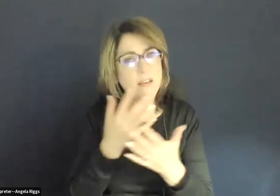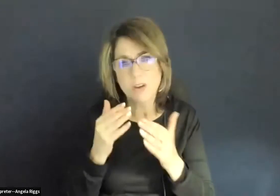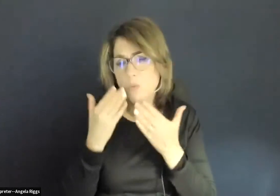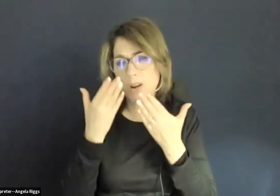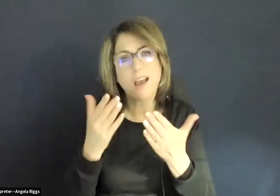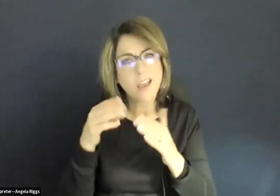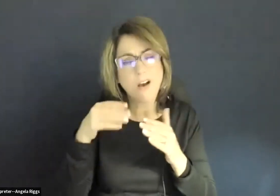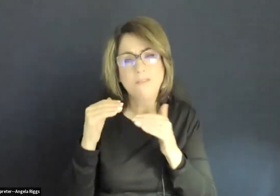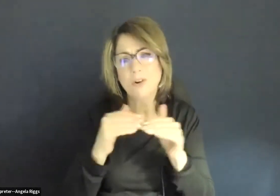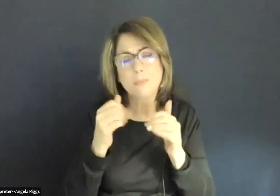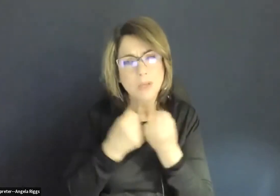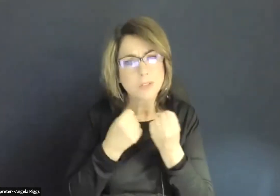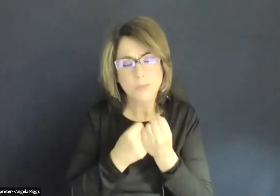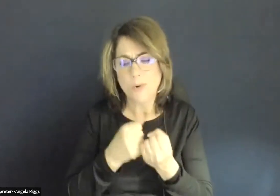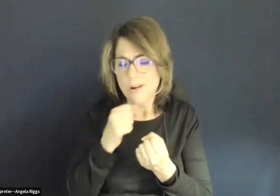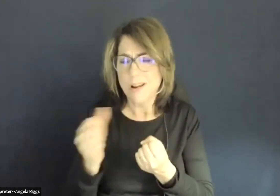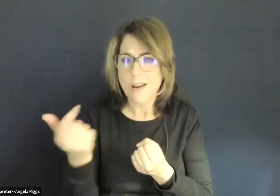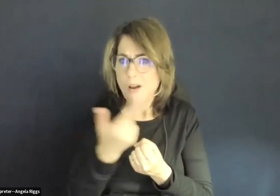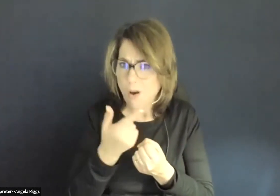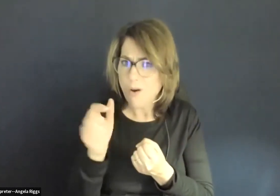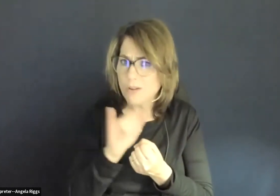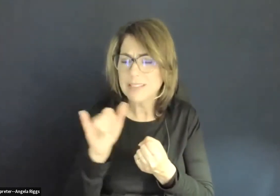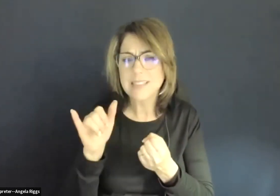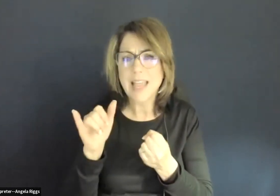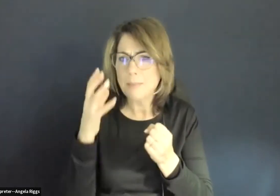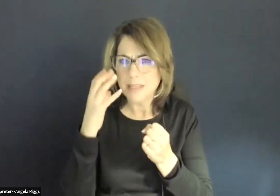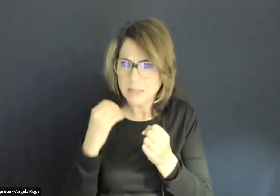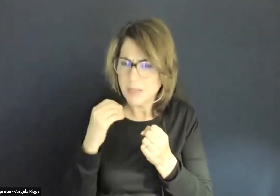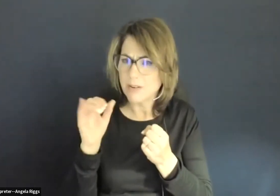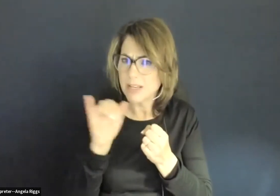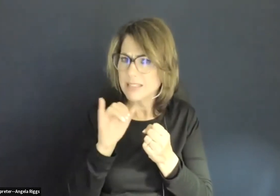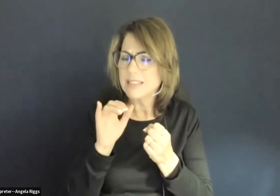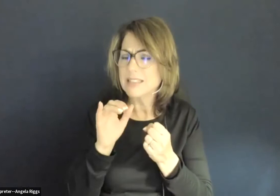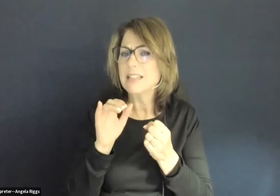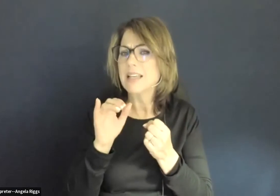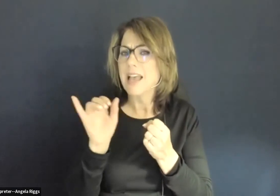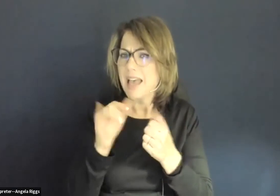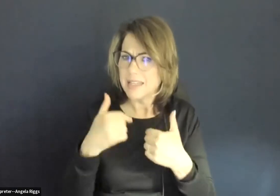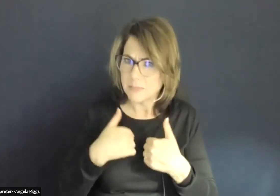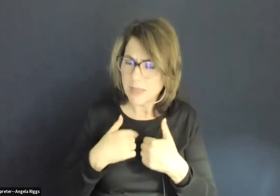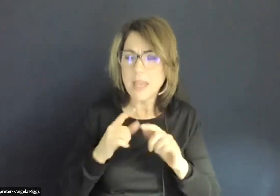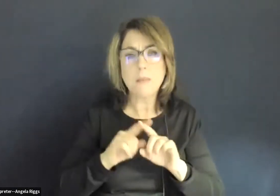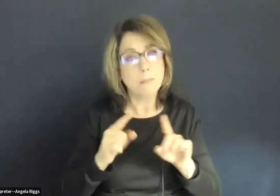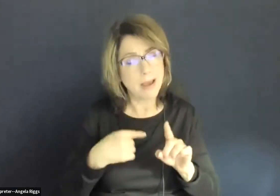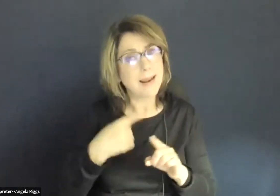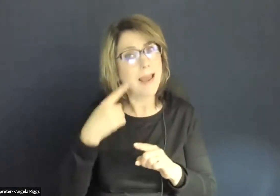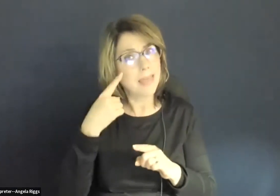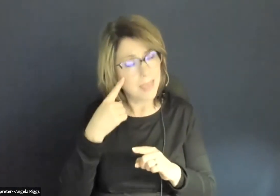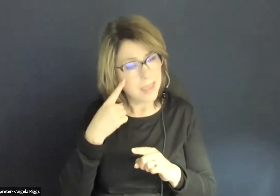the same experience diagnosis as I have, but I think